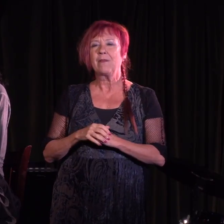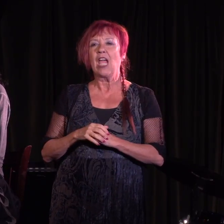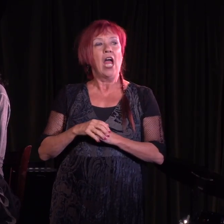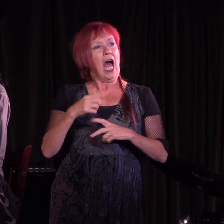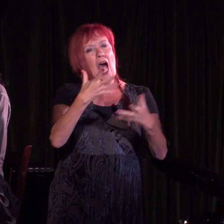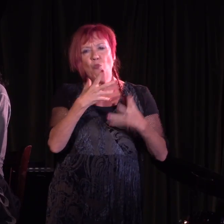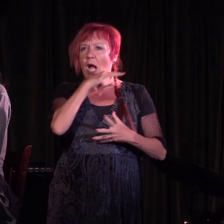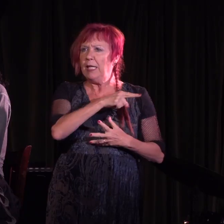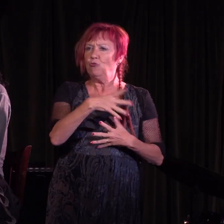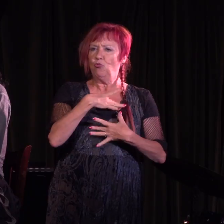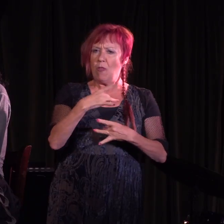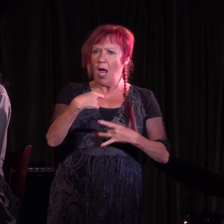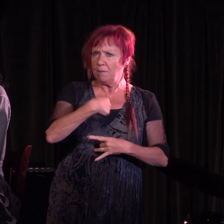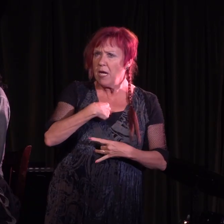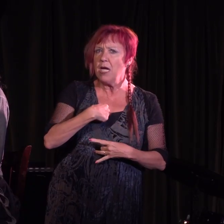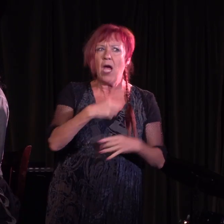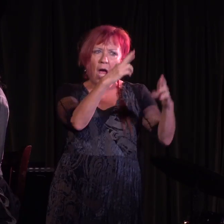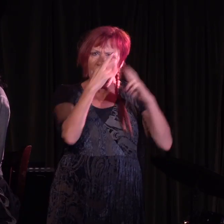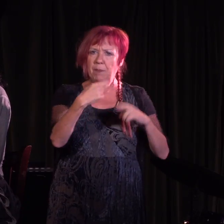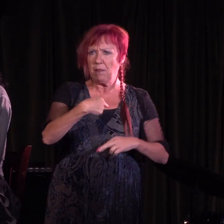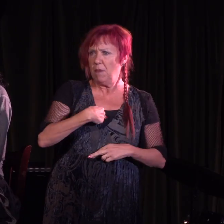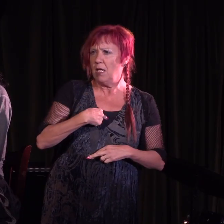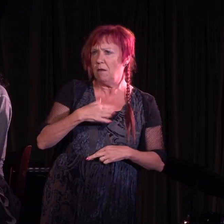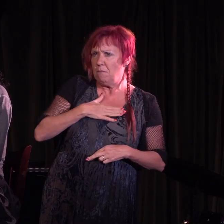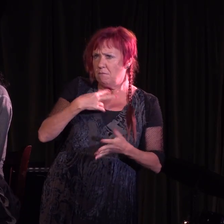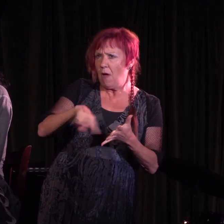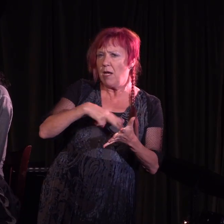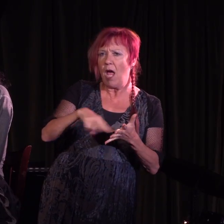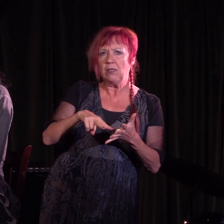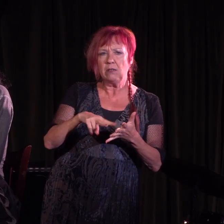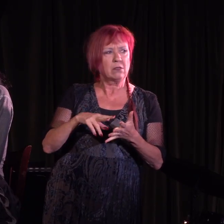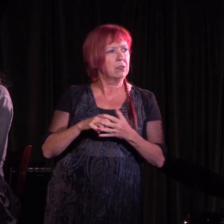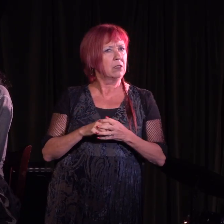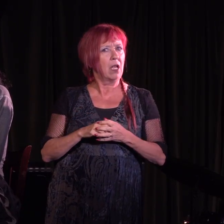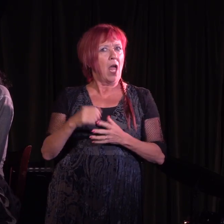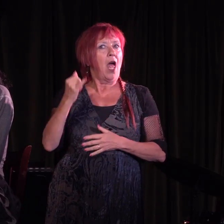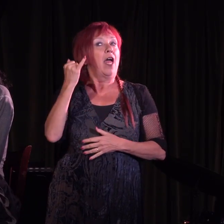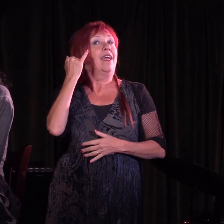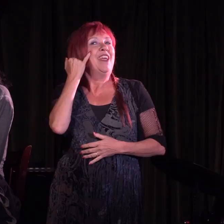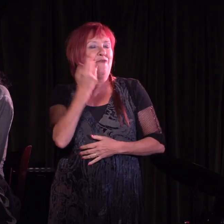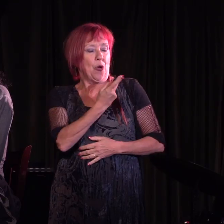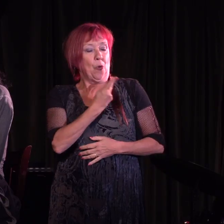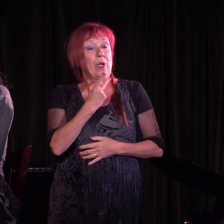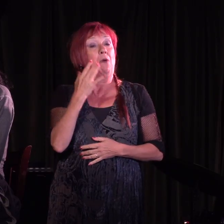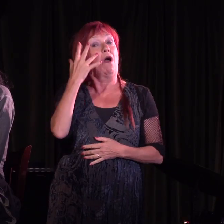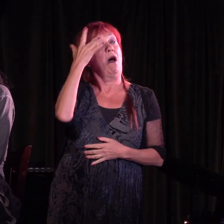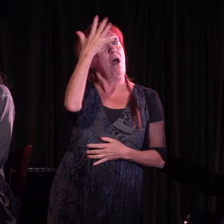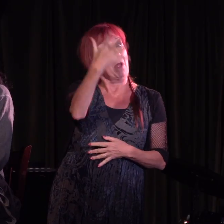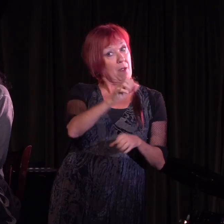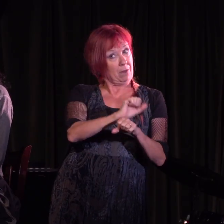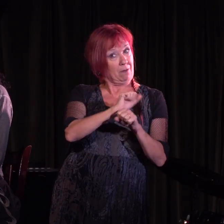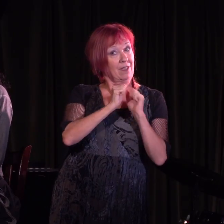be appreciated and respected as a dancer, if we were to ever work